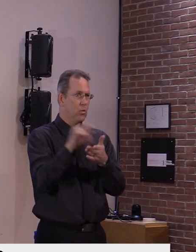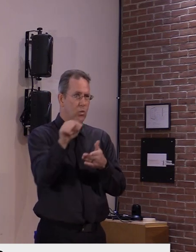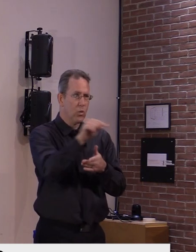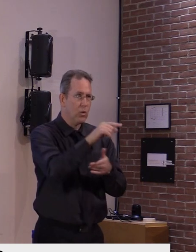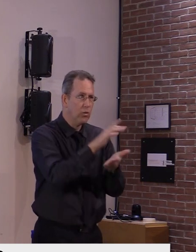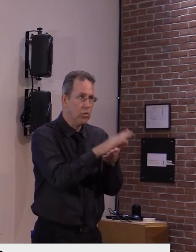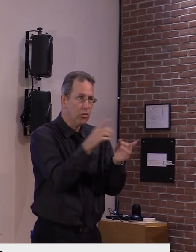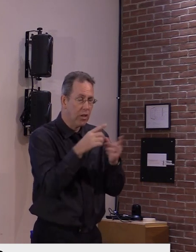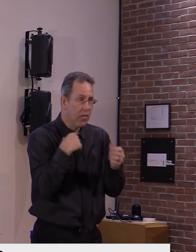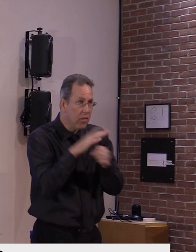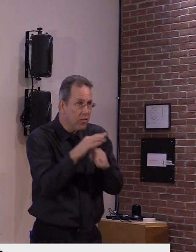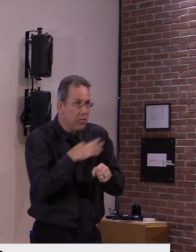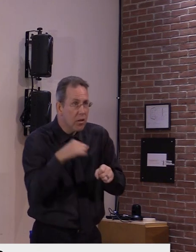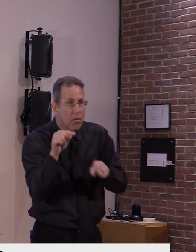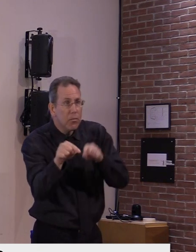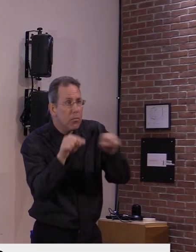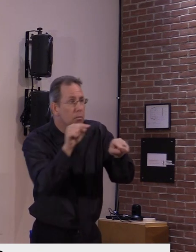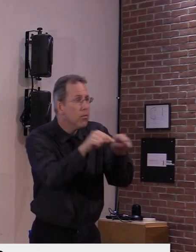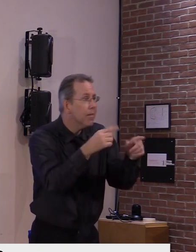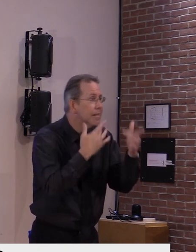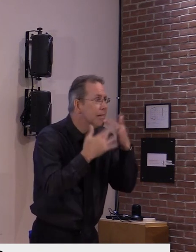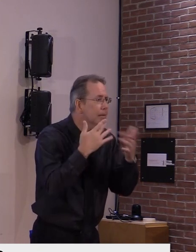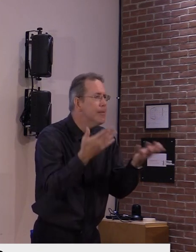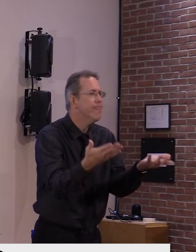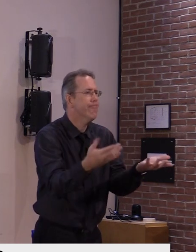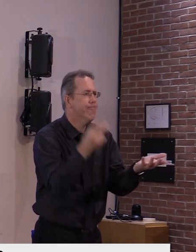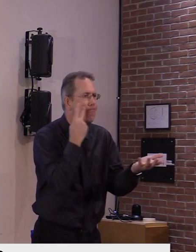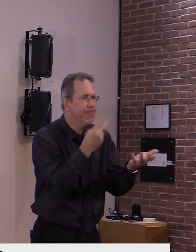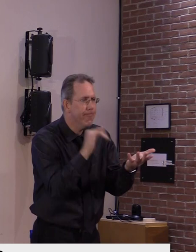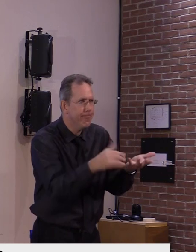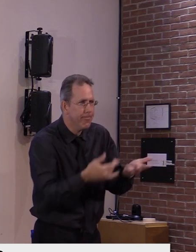that this might be something that stays in place through the winter holidays?